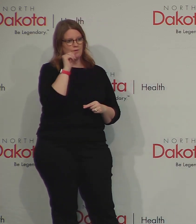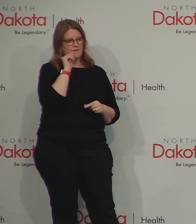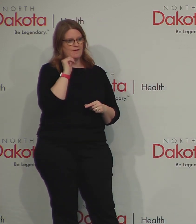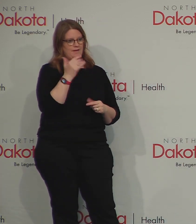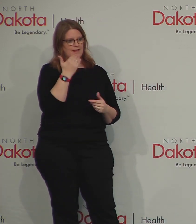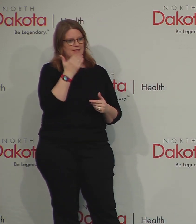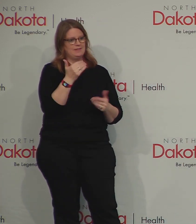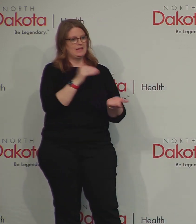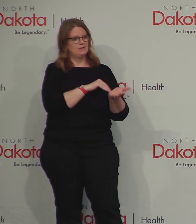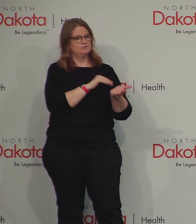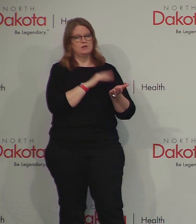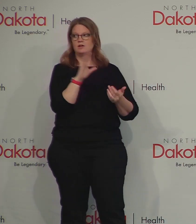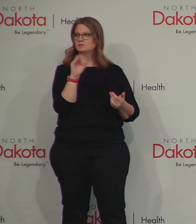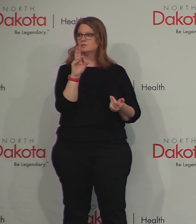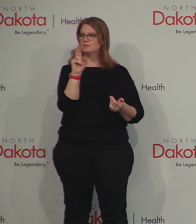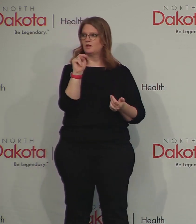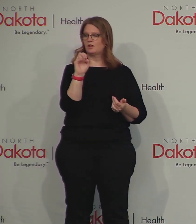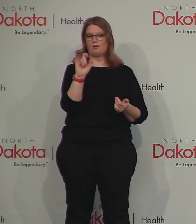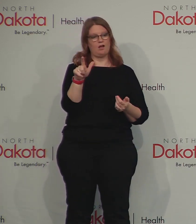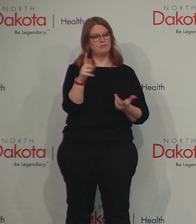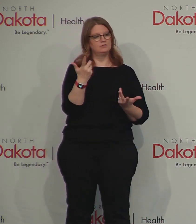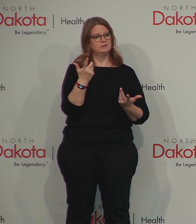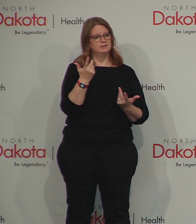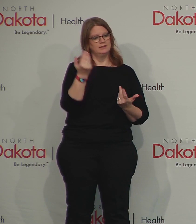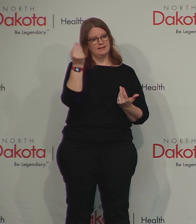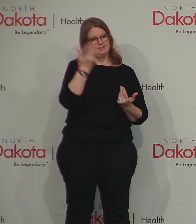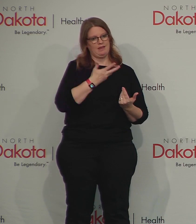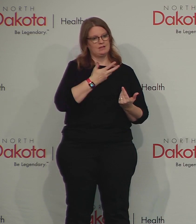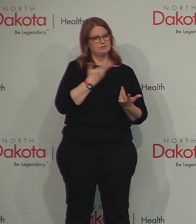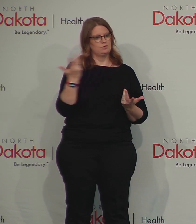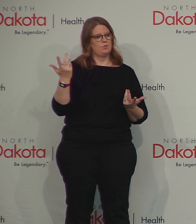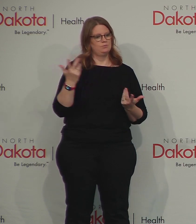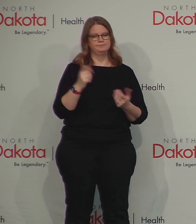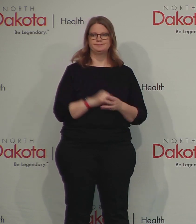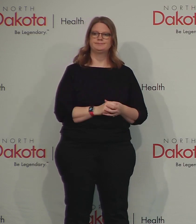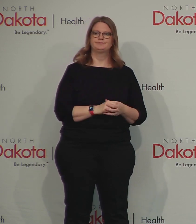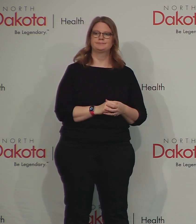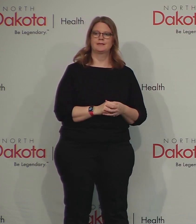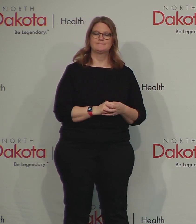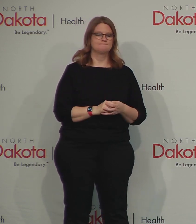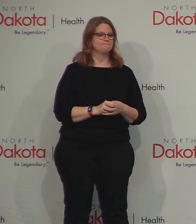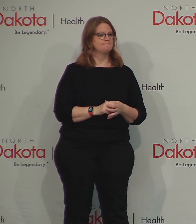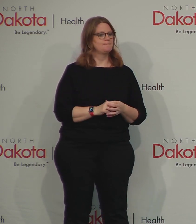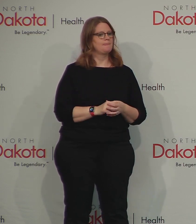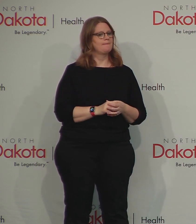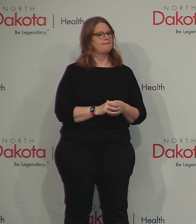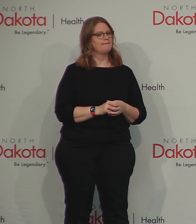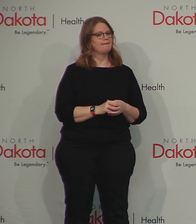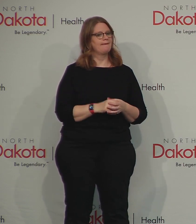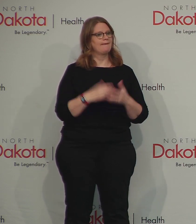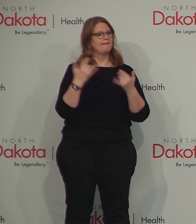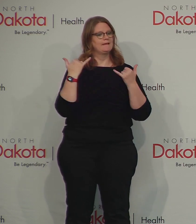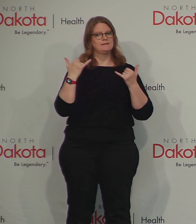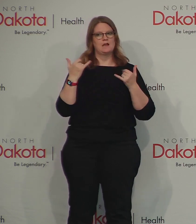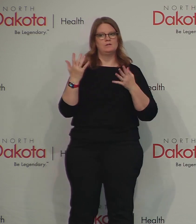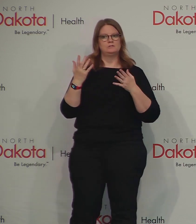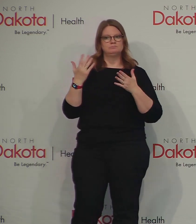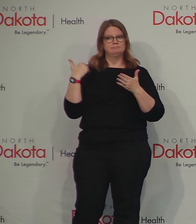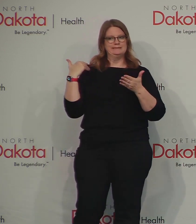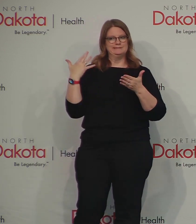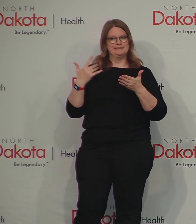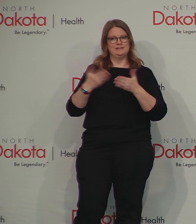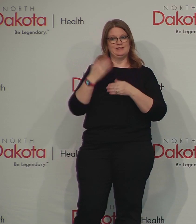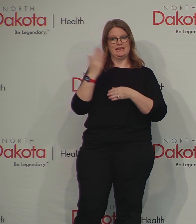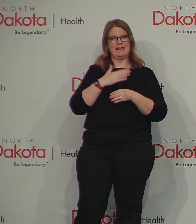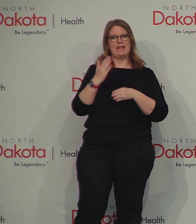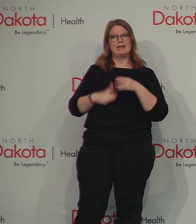Thank you, Dr. Connell, for walking us through those and sharing those slides. As we move towards the end here today,